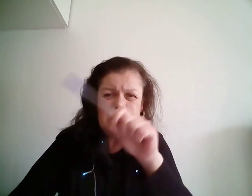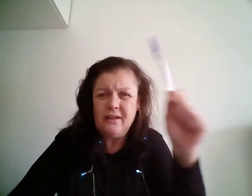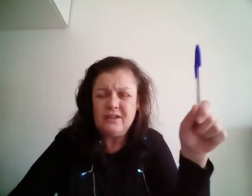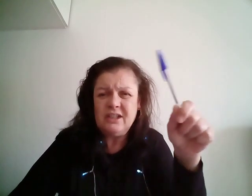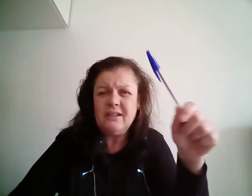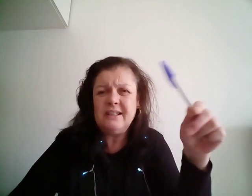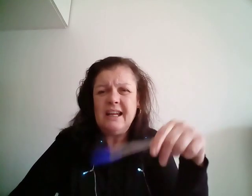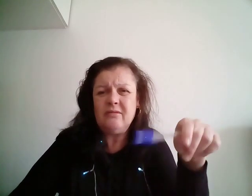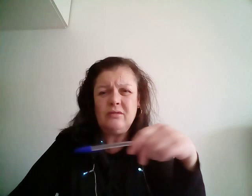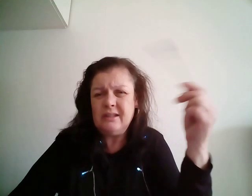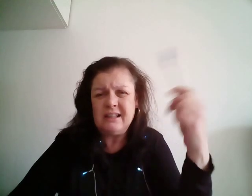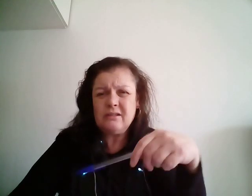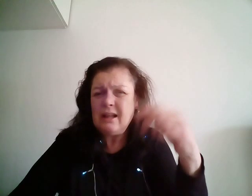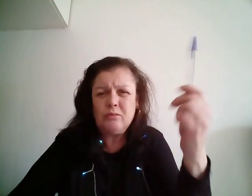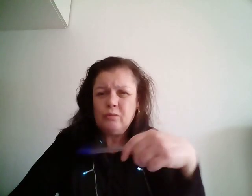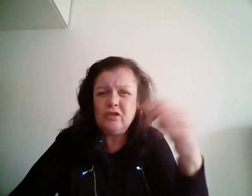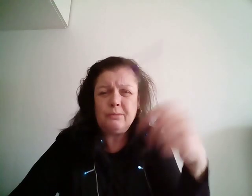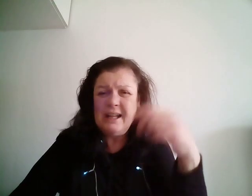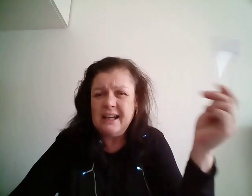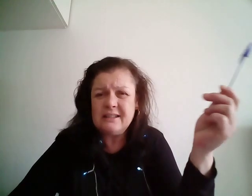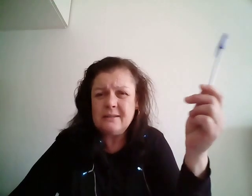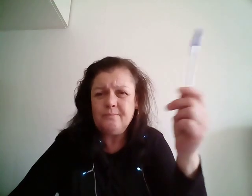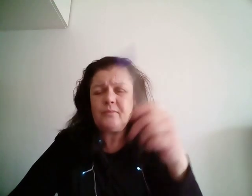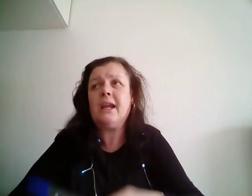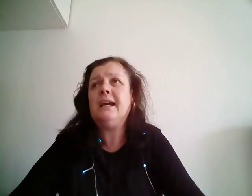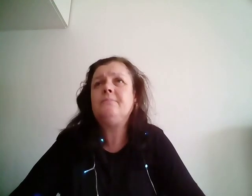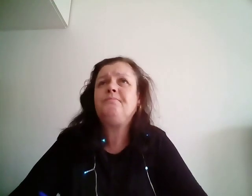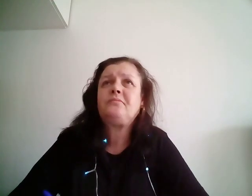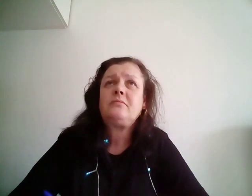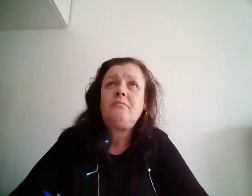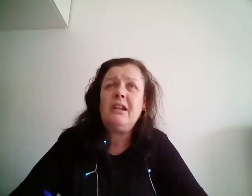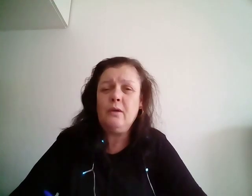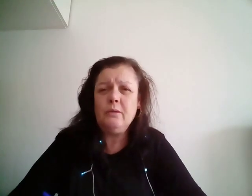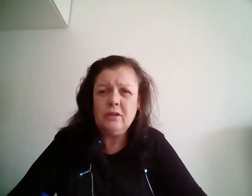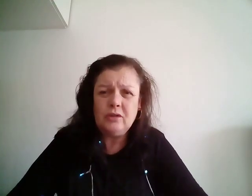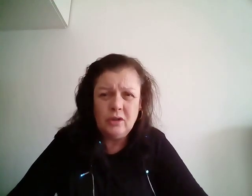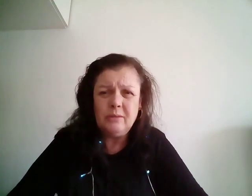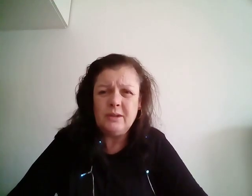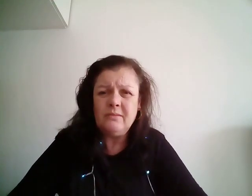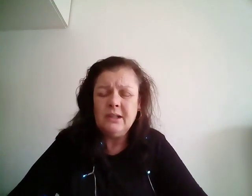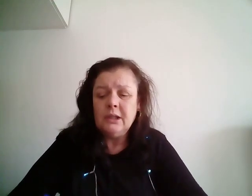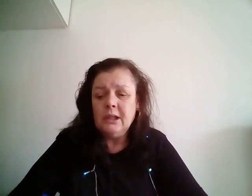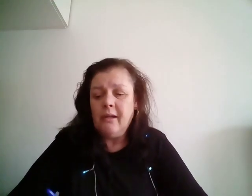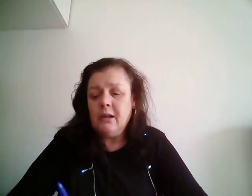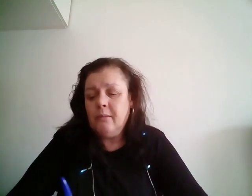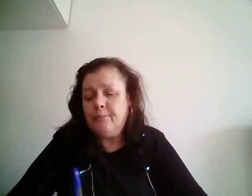their video, and then that would just be that, okay? So it would look normal.